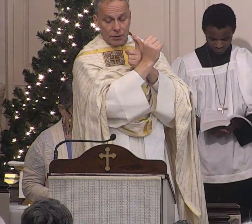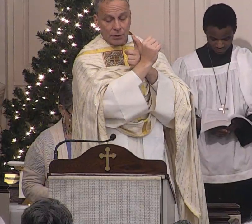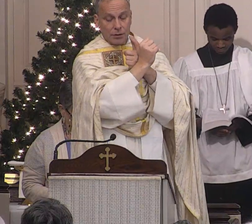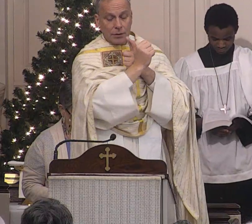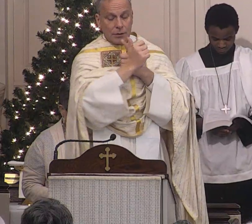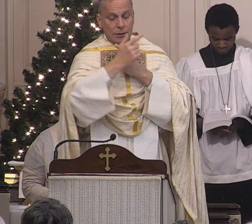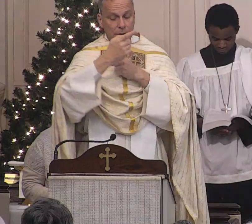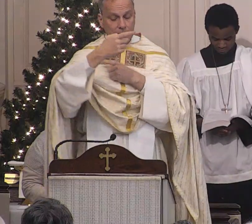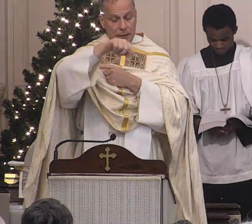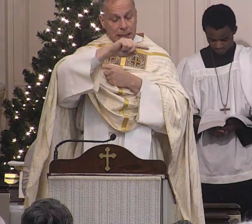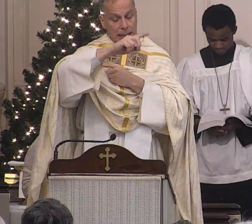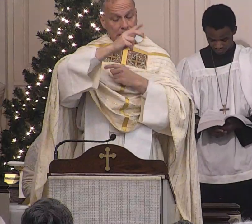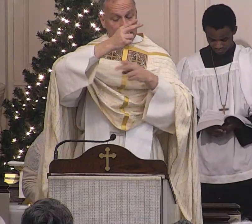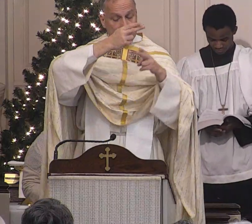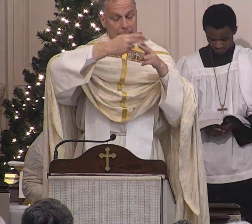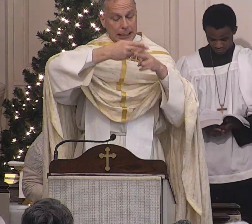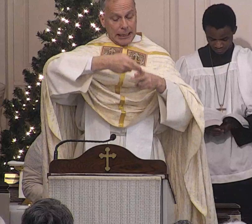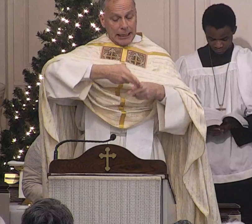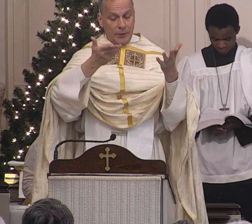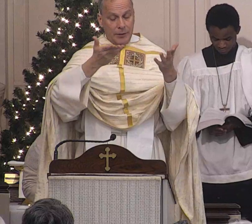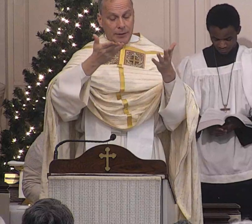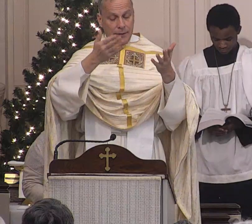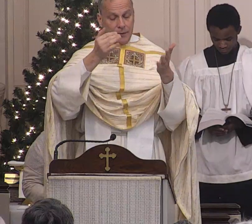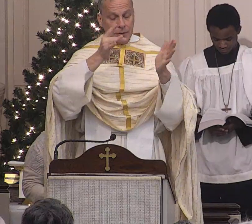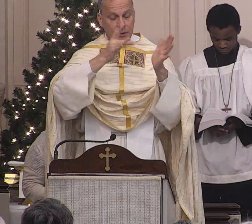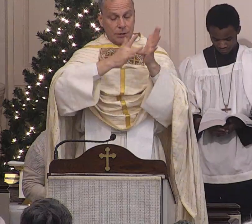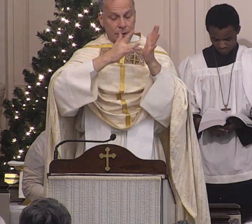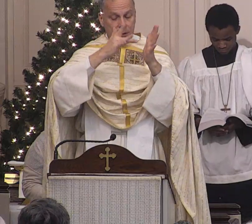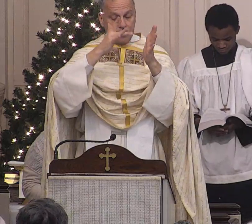named Jesus,